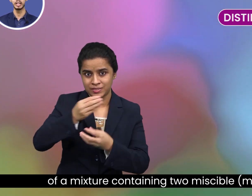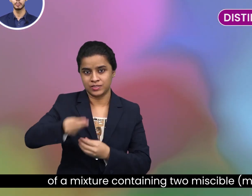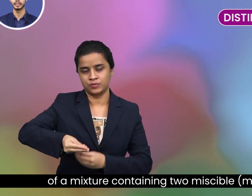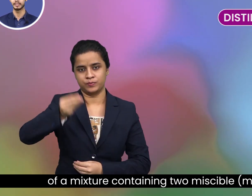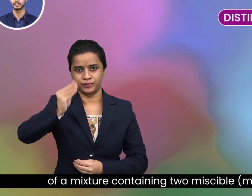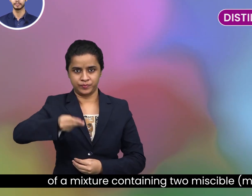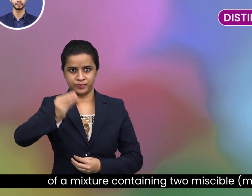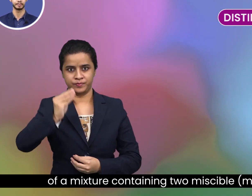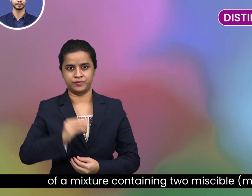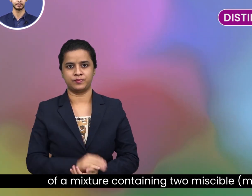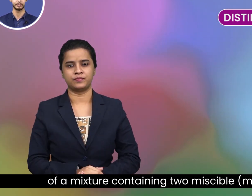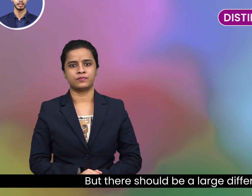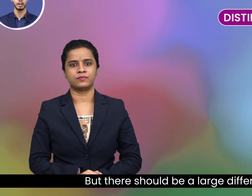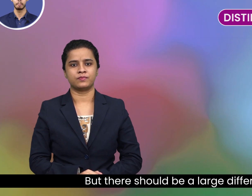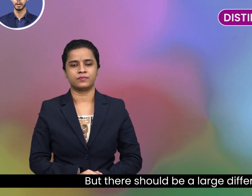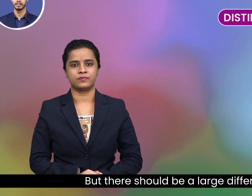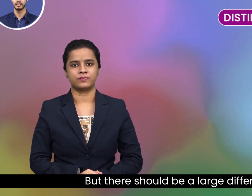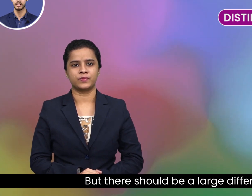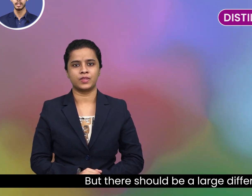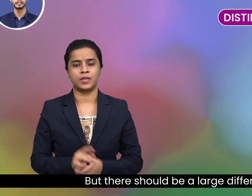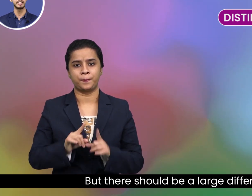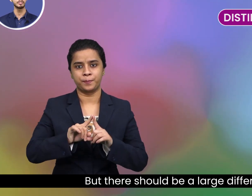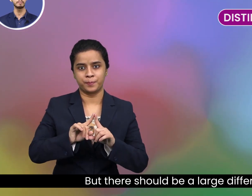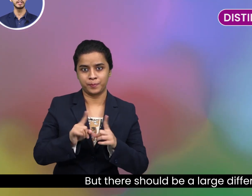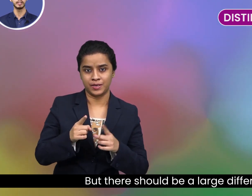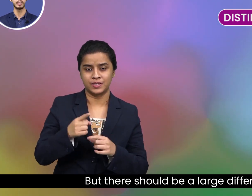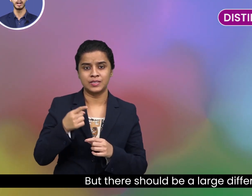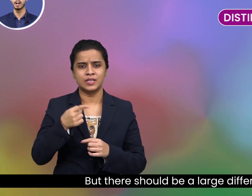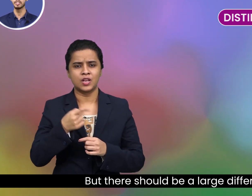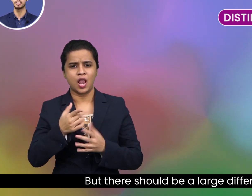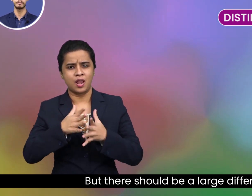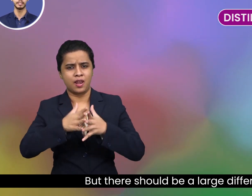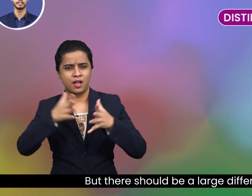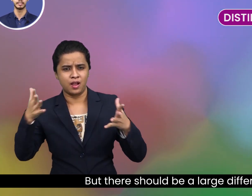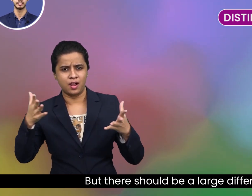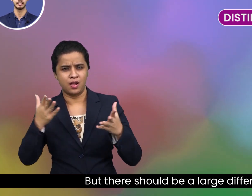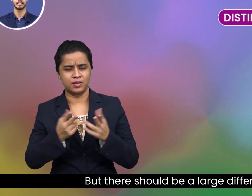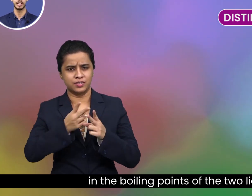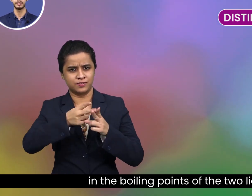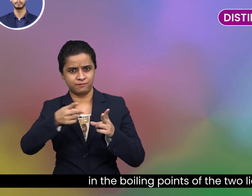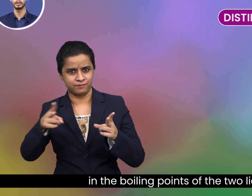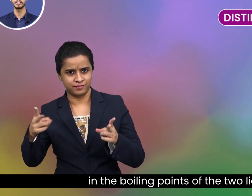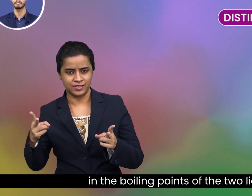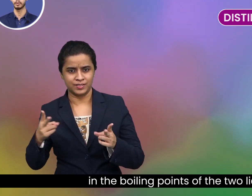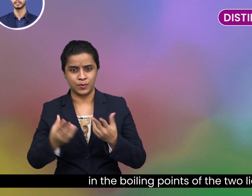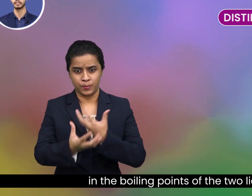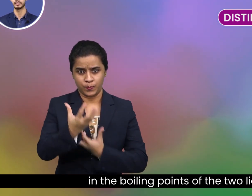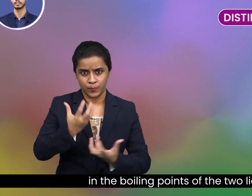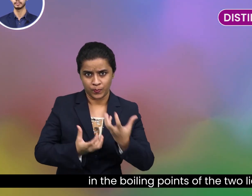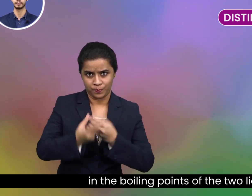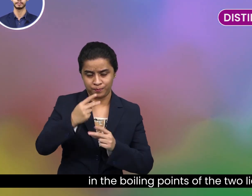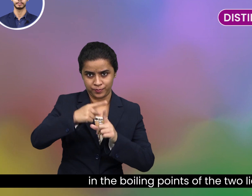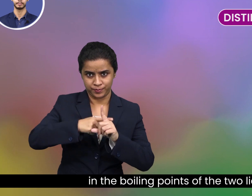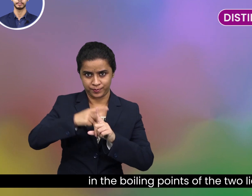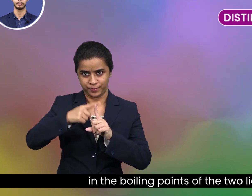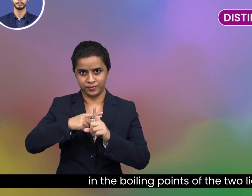mixed liquids. But there should be a large difference in the boiling points